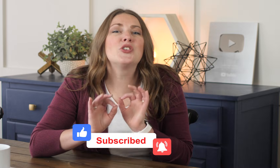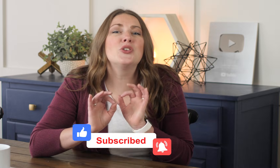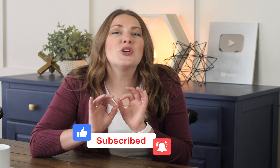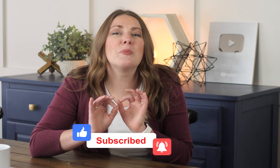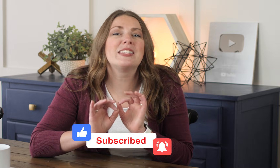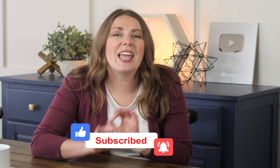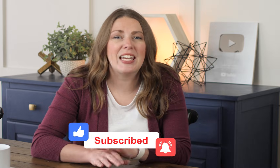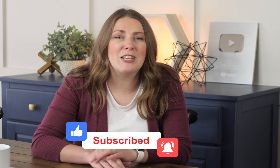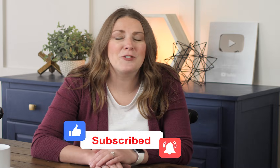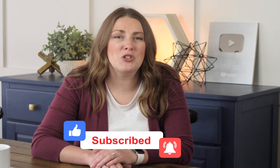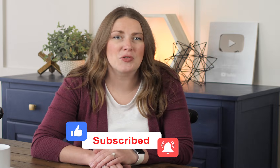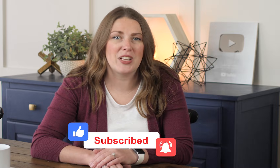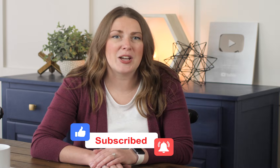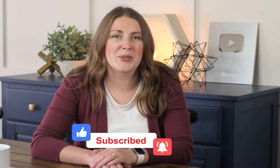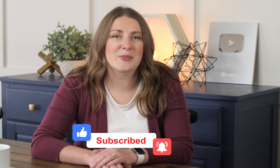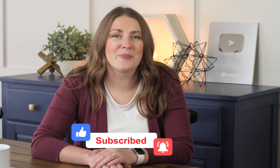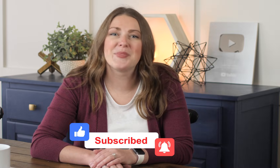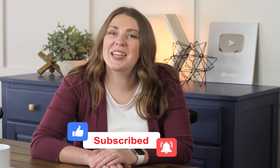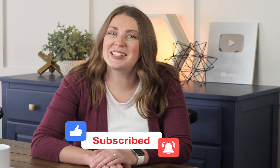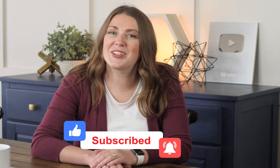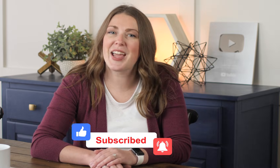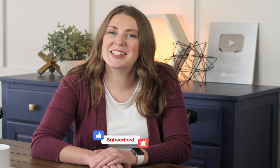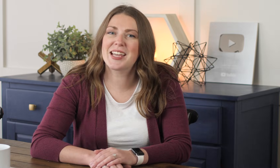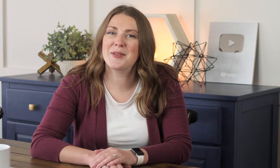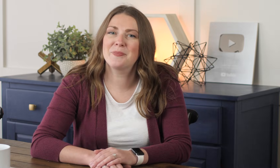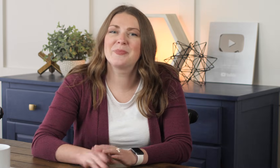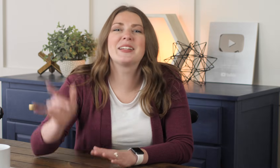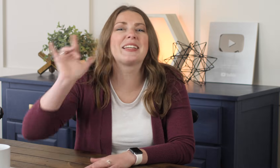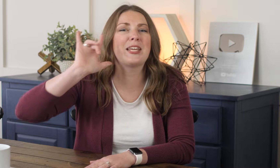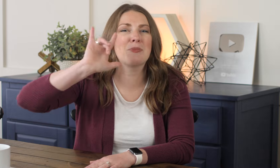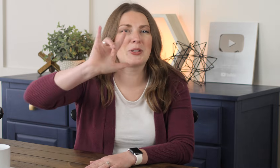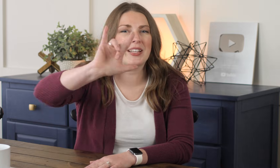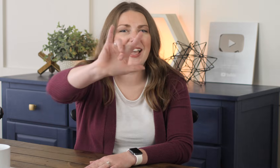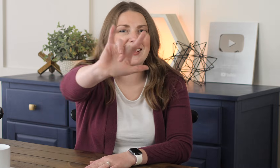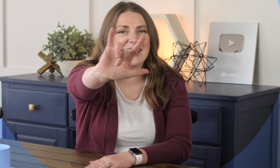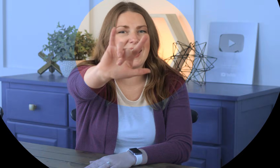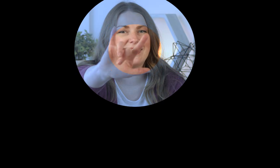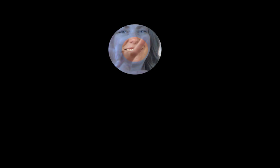so you don't miss any future videos. Until next time, keep learning how to sign.